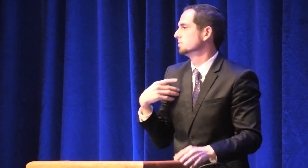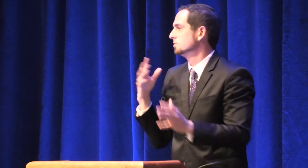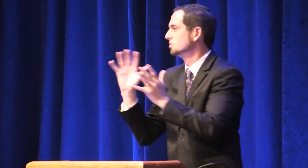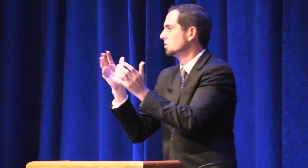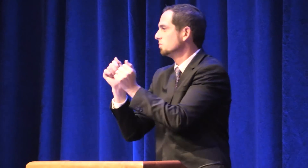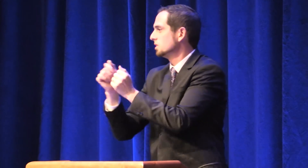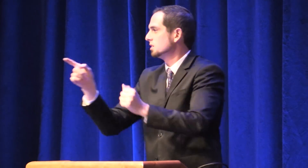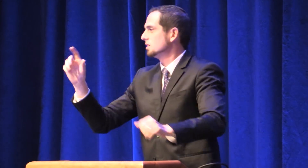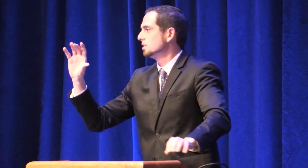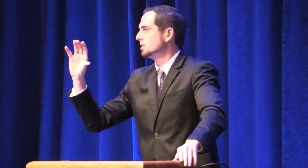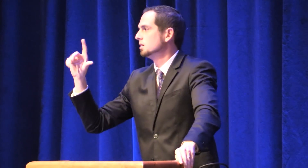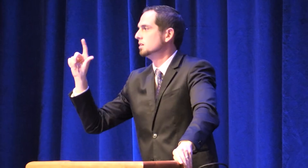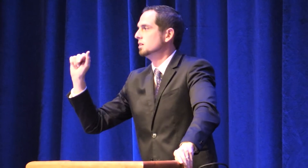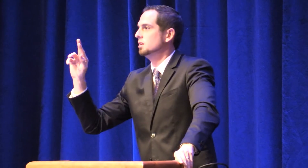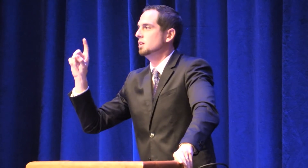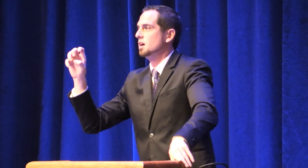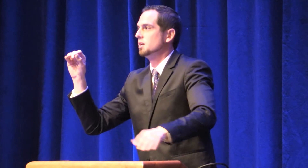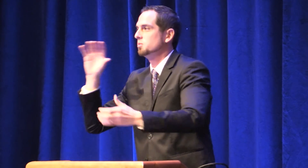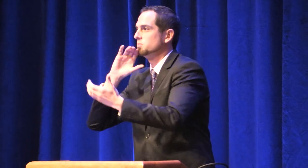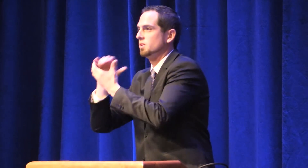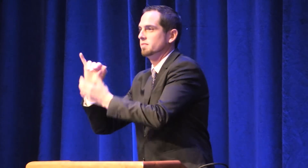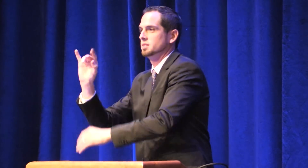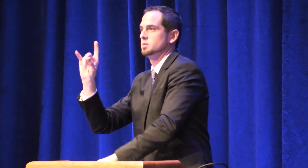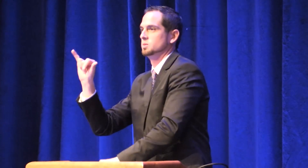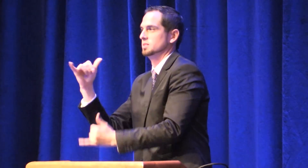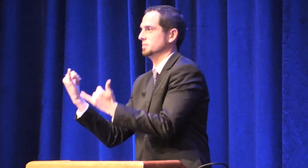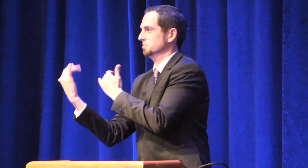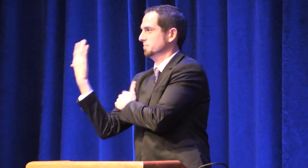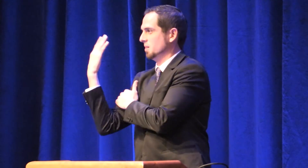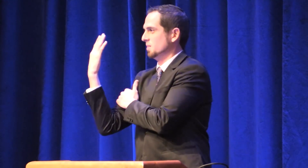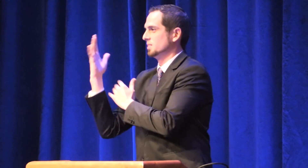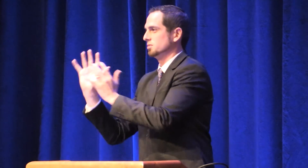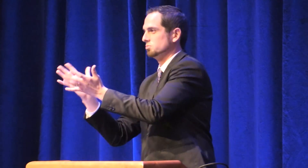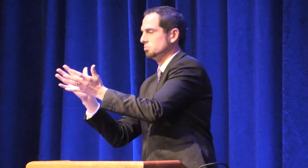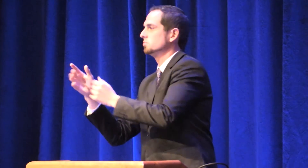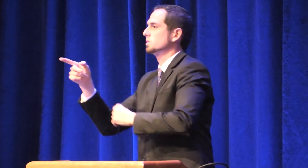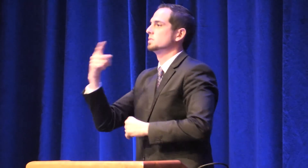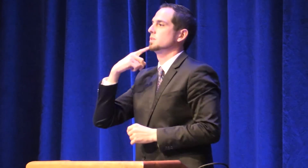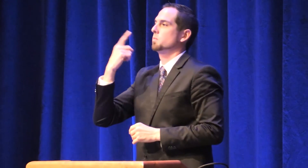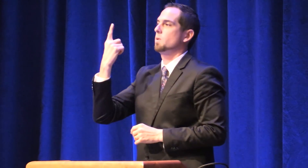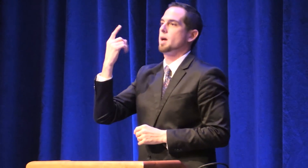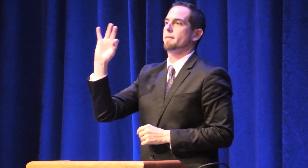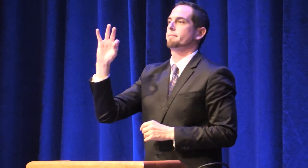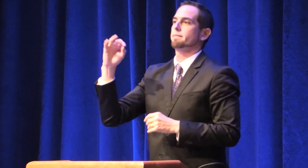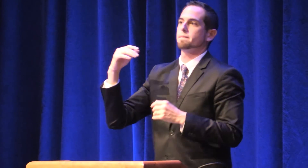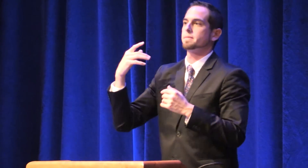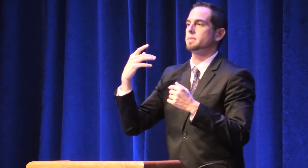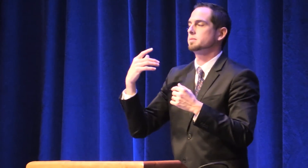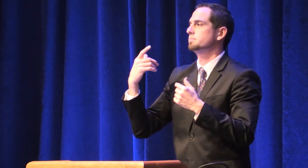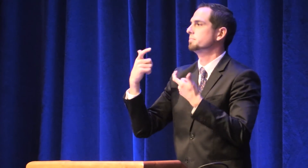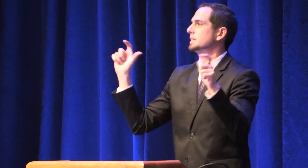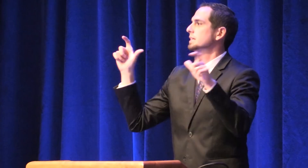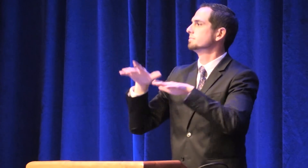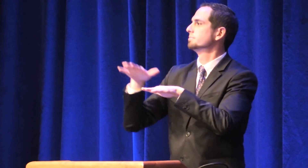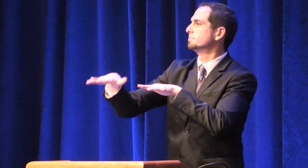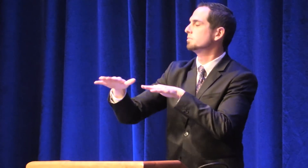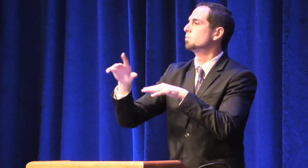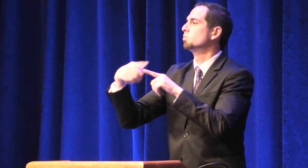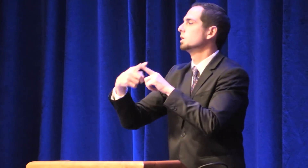And we can do what we can to spotlight the work that's happening in our community. I talked with